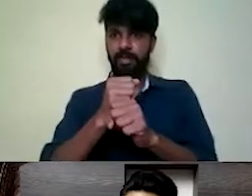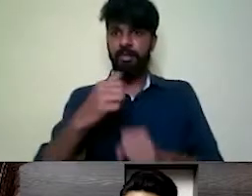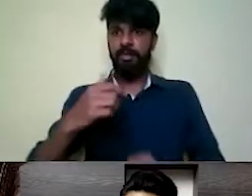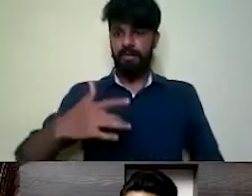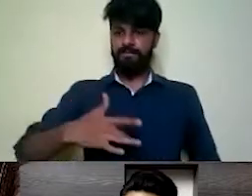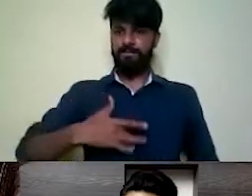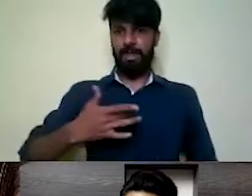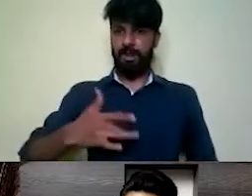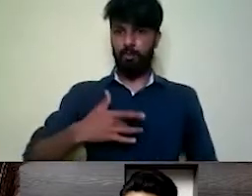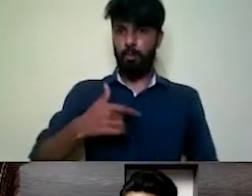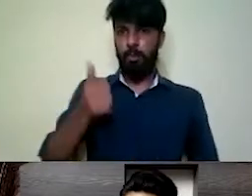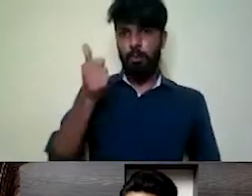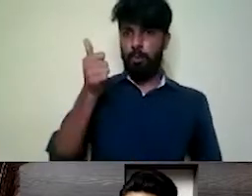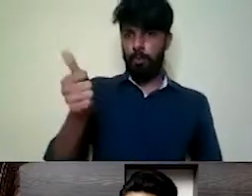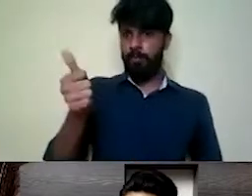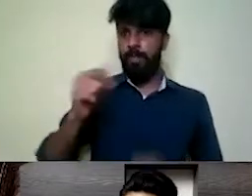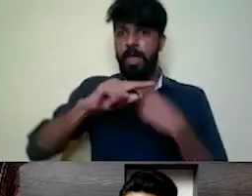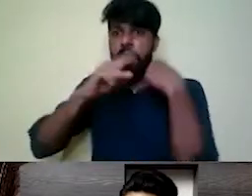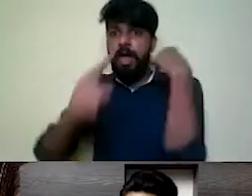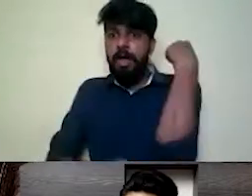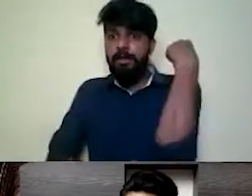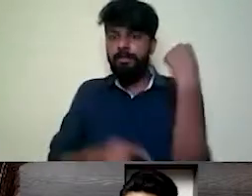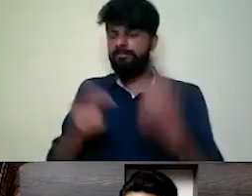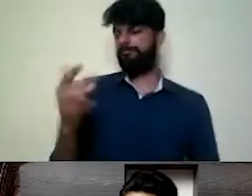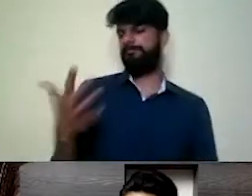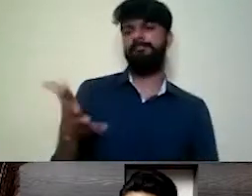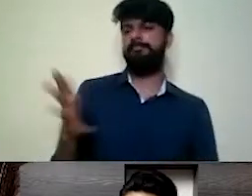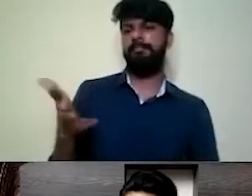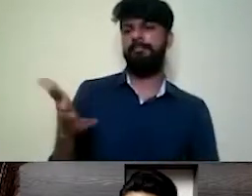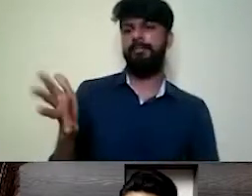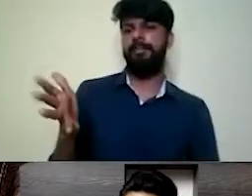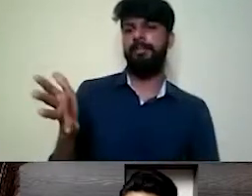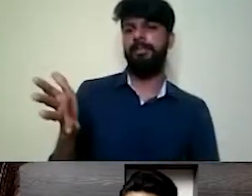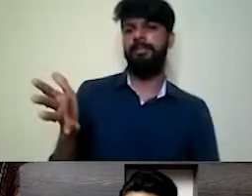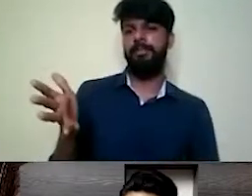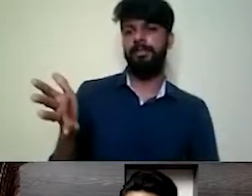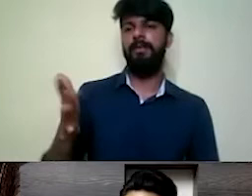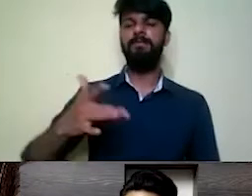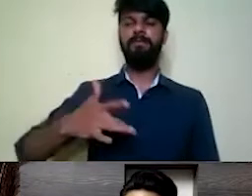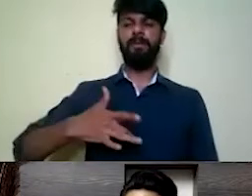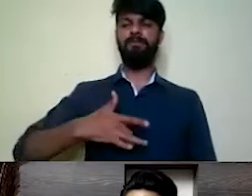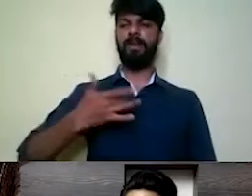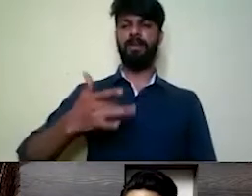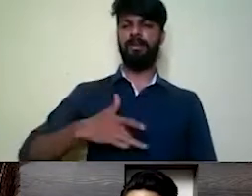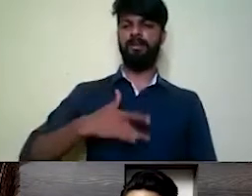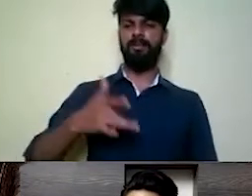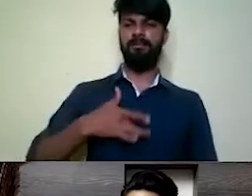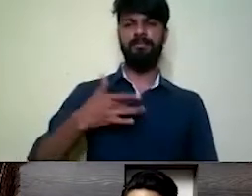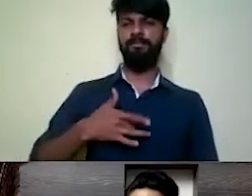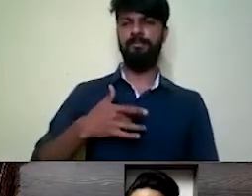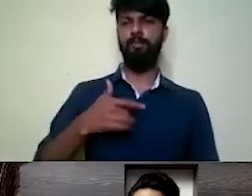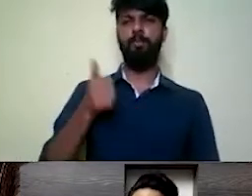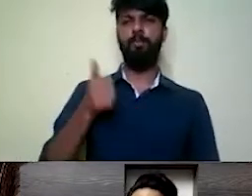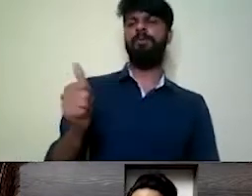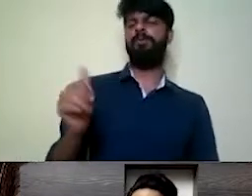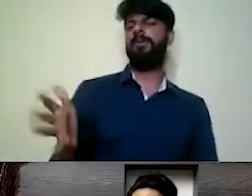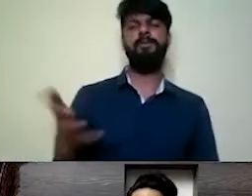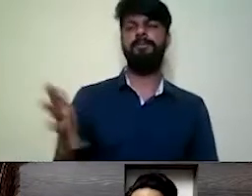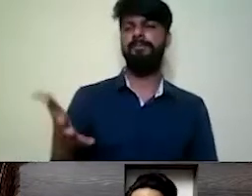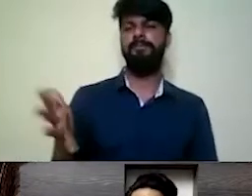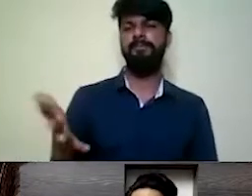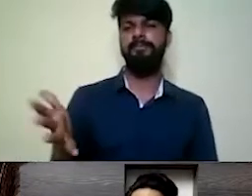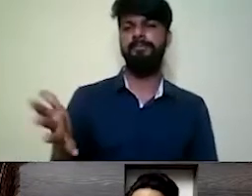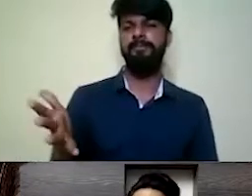So for feeling, you are signing like this way, good, not. So for not, it will be coming at the end of the